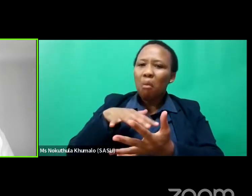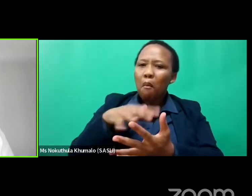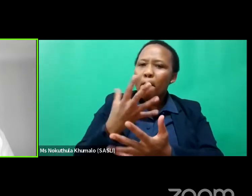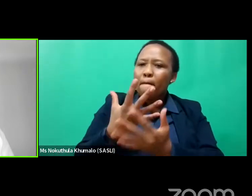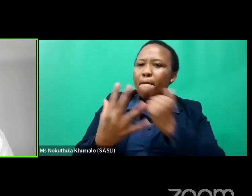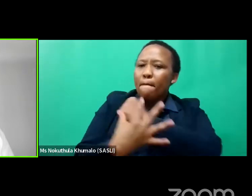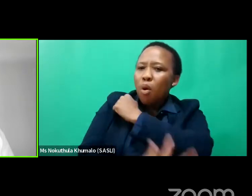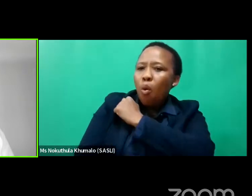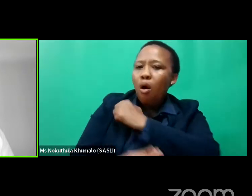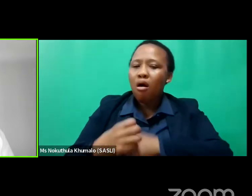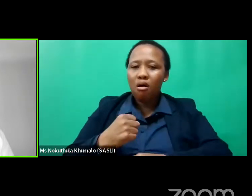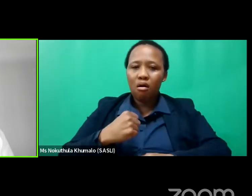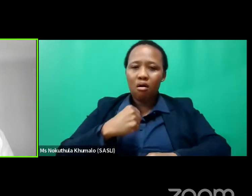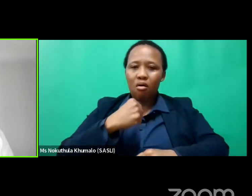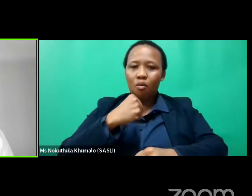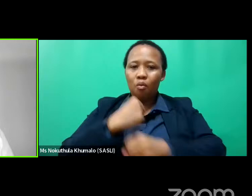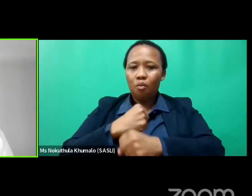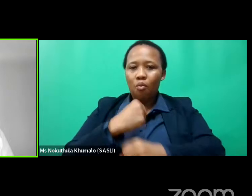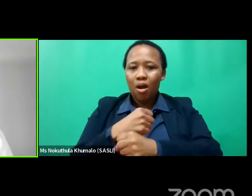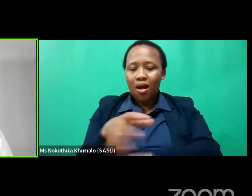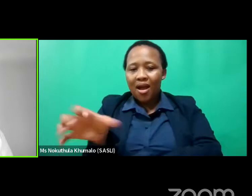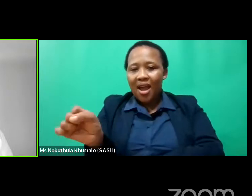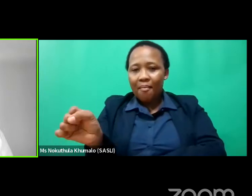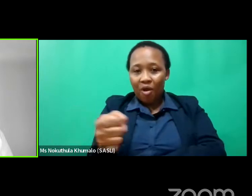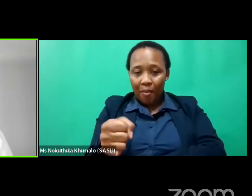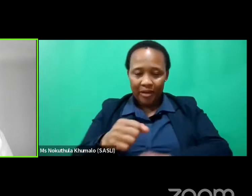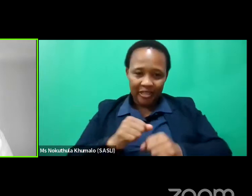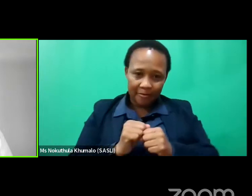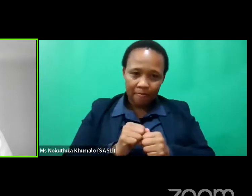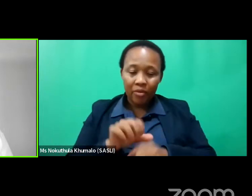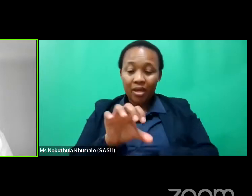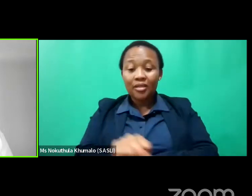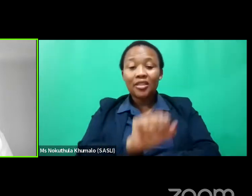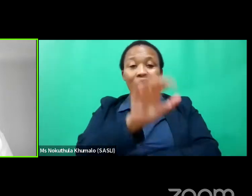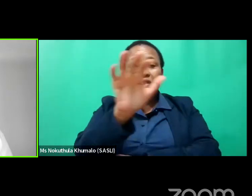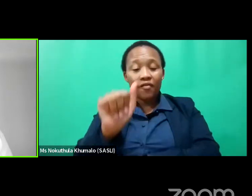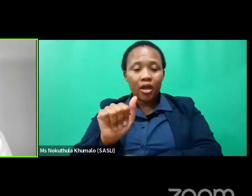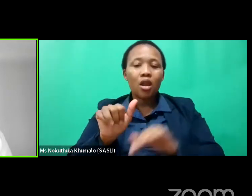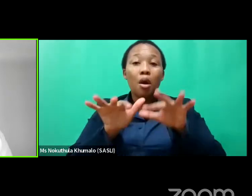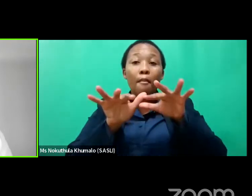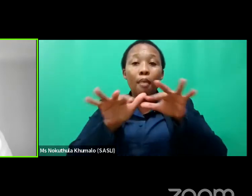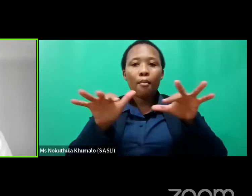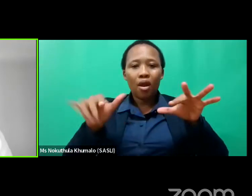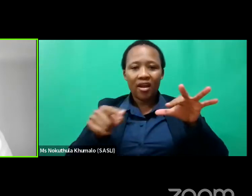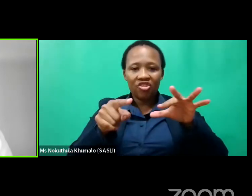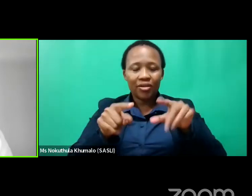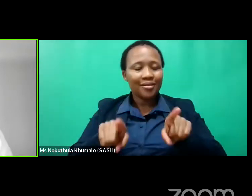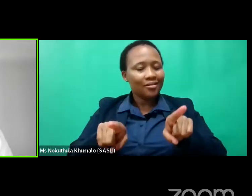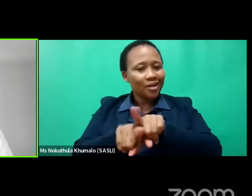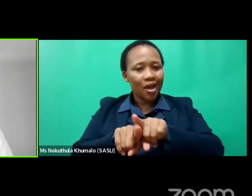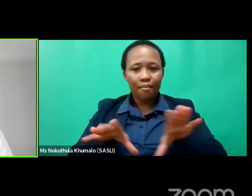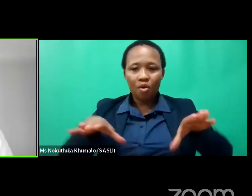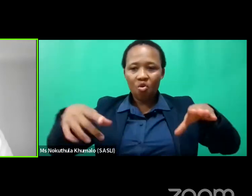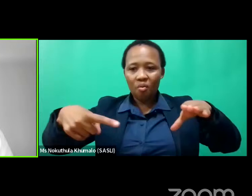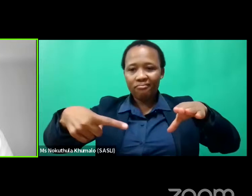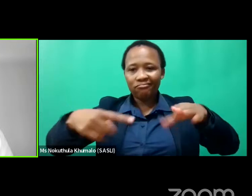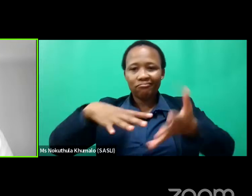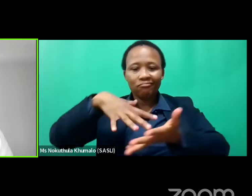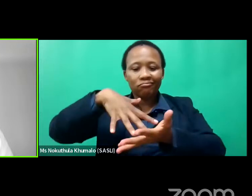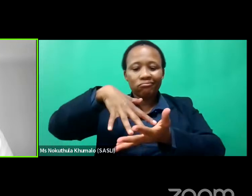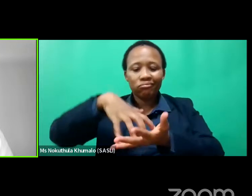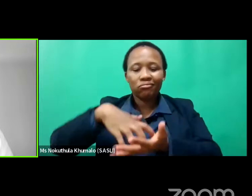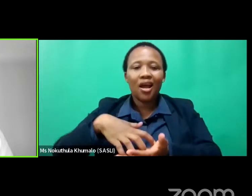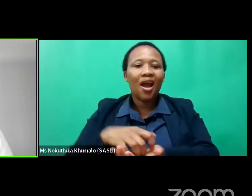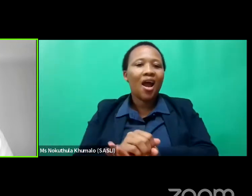This sector of our South African population is also particularly vulnerable to